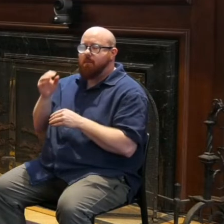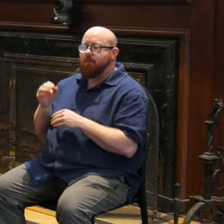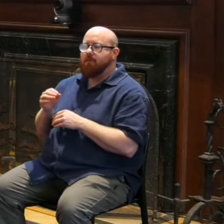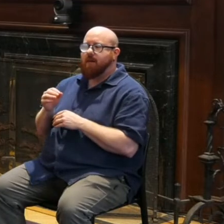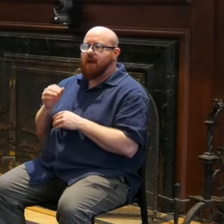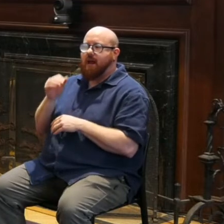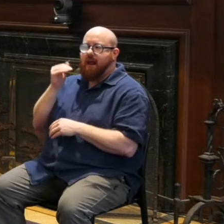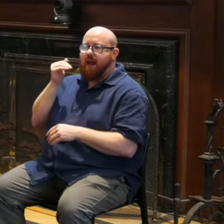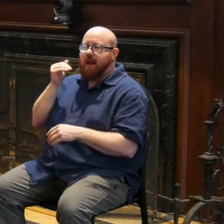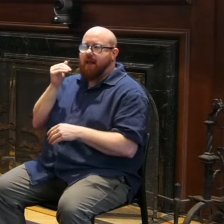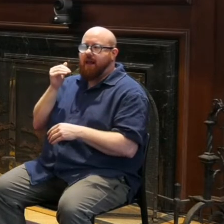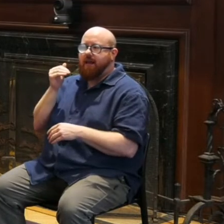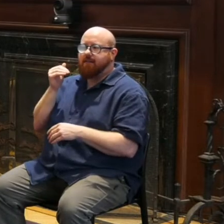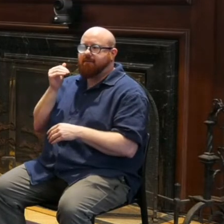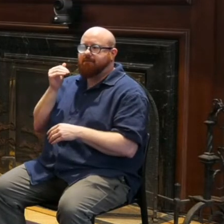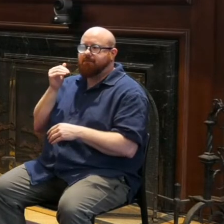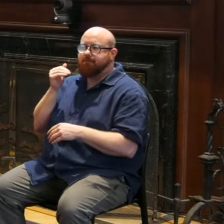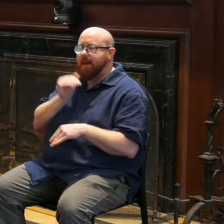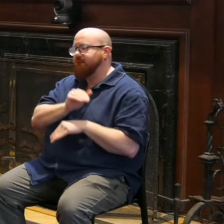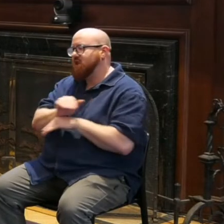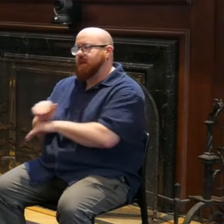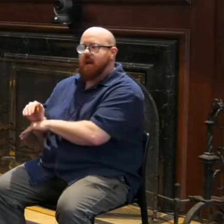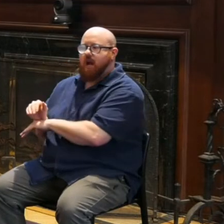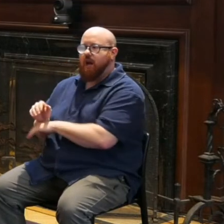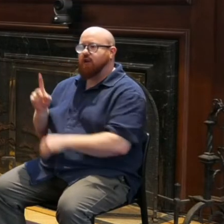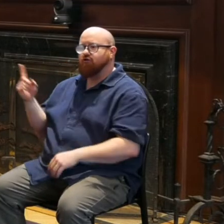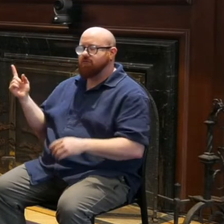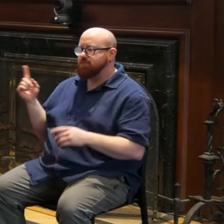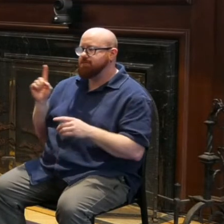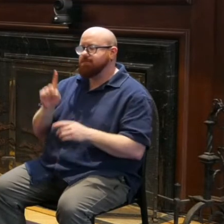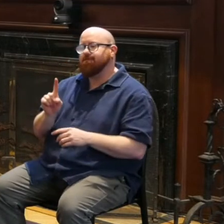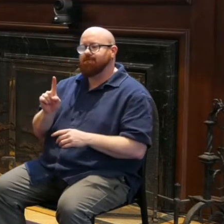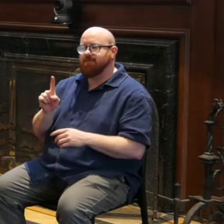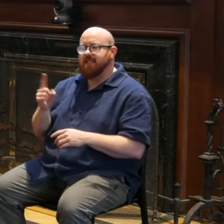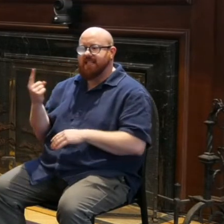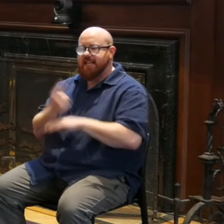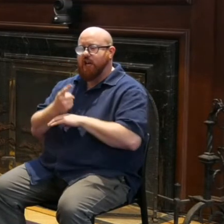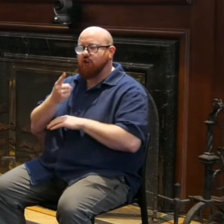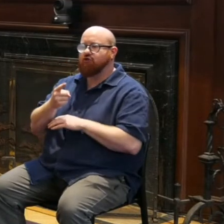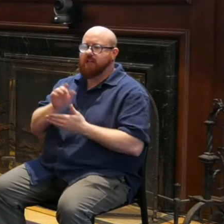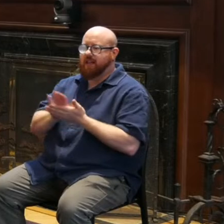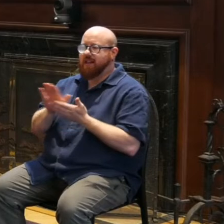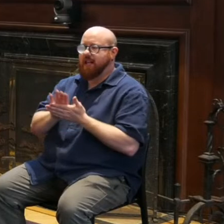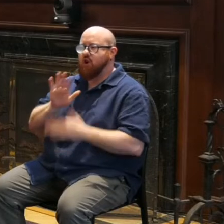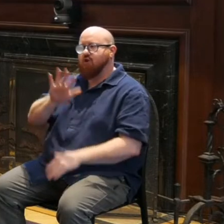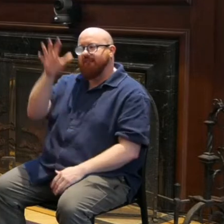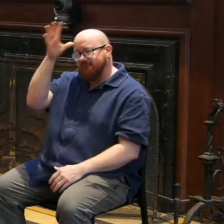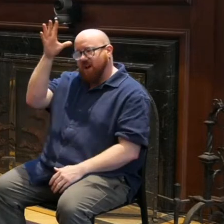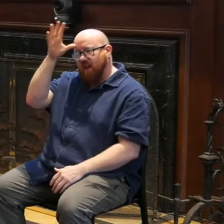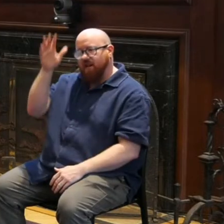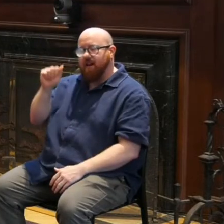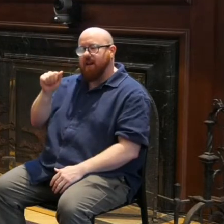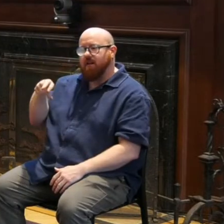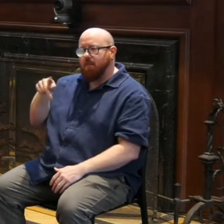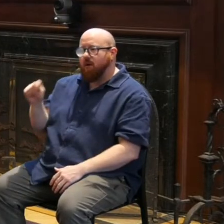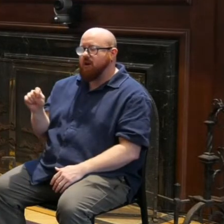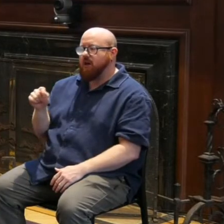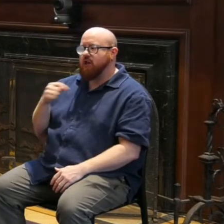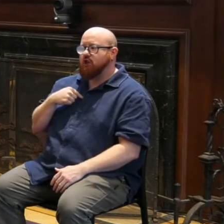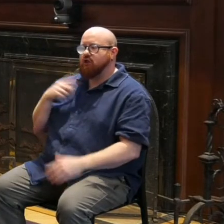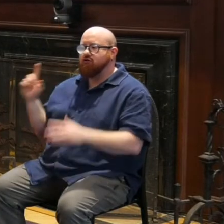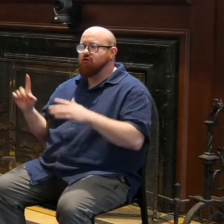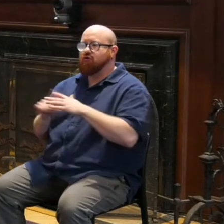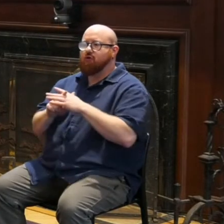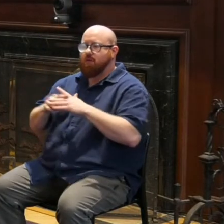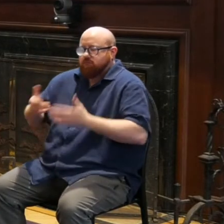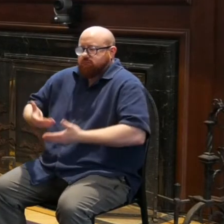to them on the day that she finally cleaned out her father's apartment. She came with her arms full of an